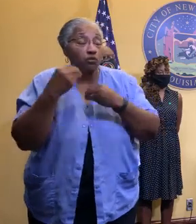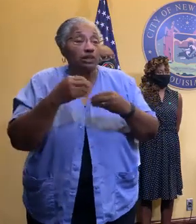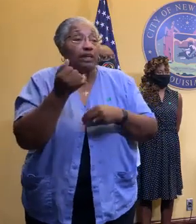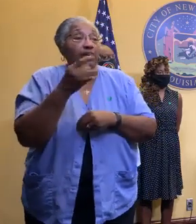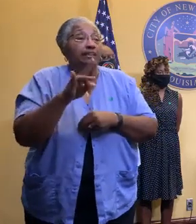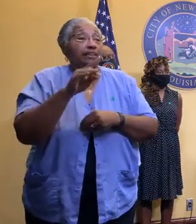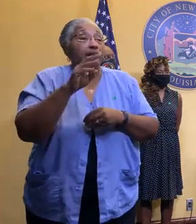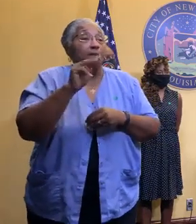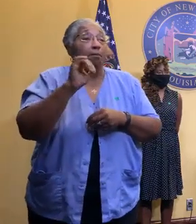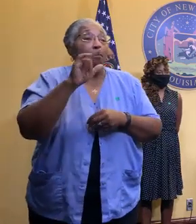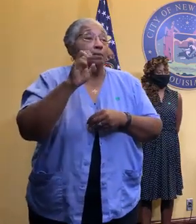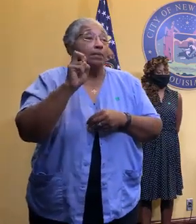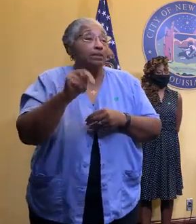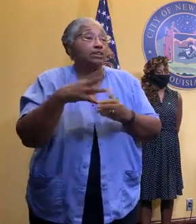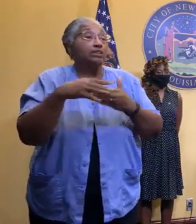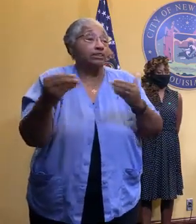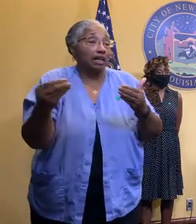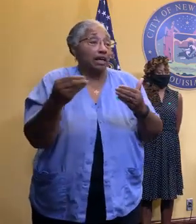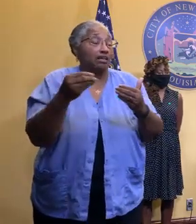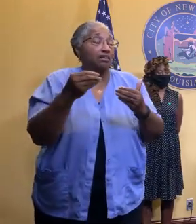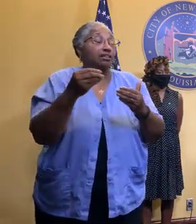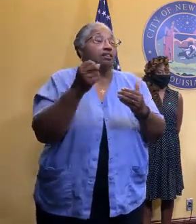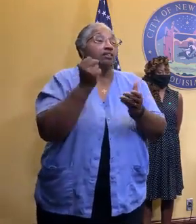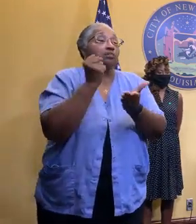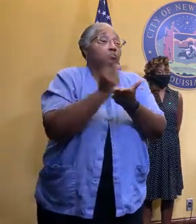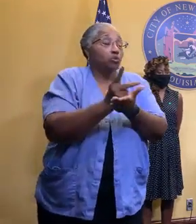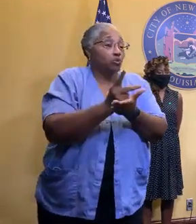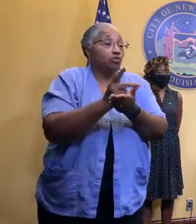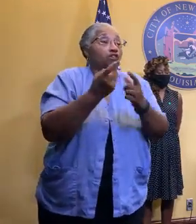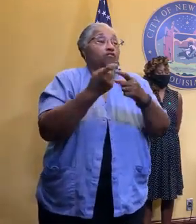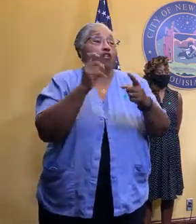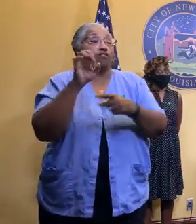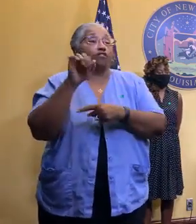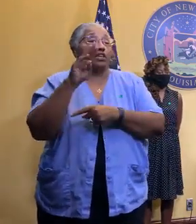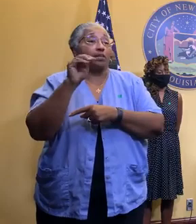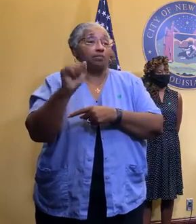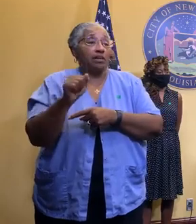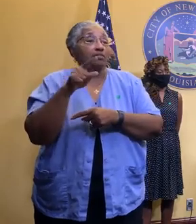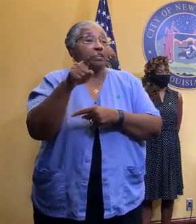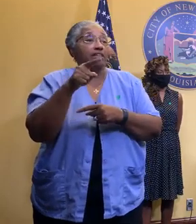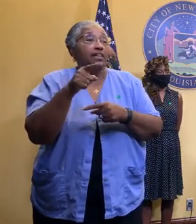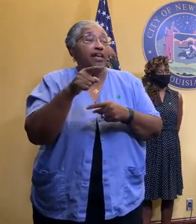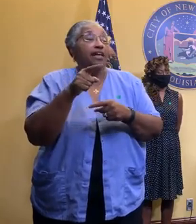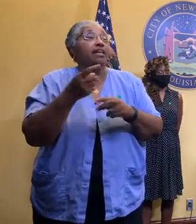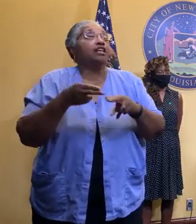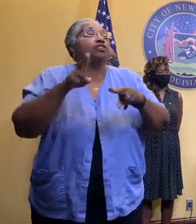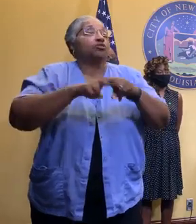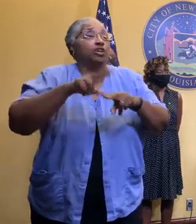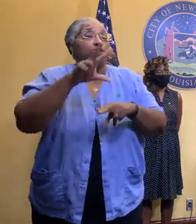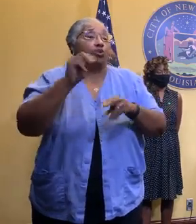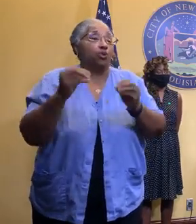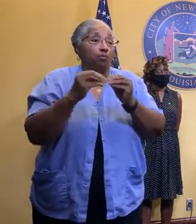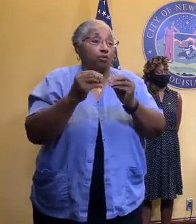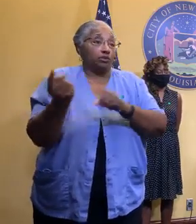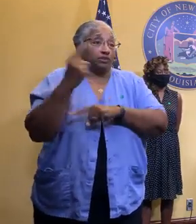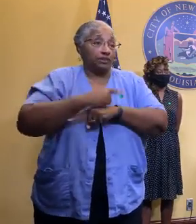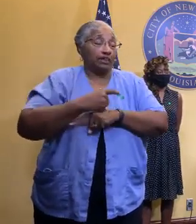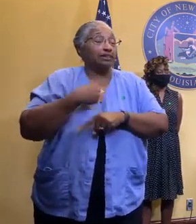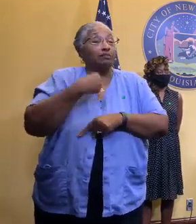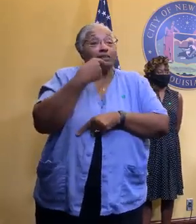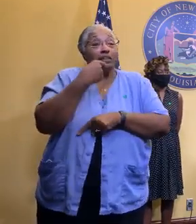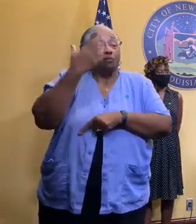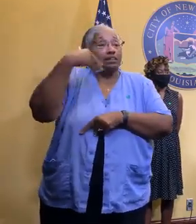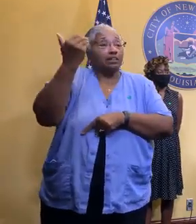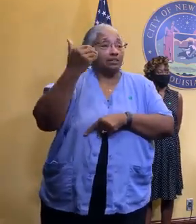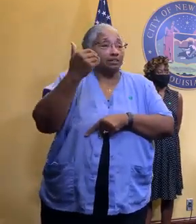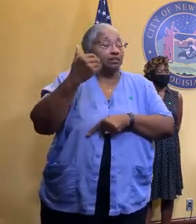mass feeding program approved by FEMA, and they just re-upped on yesterday for another 30 days. I'm saying it because it's not just about